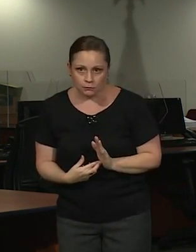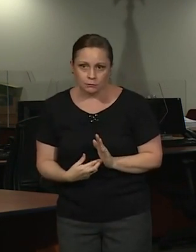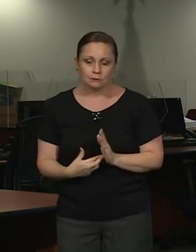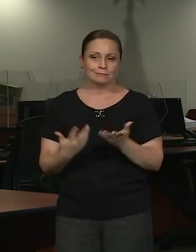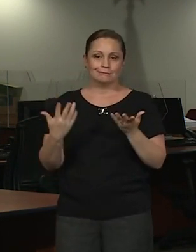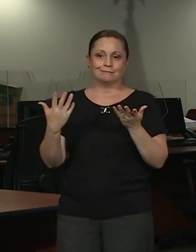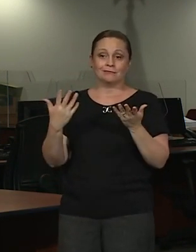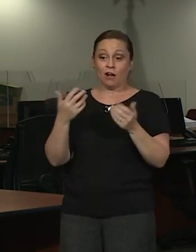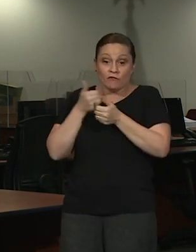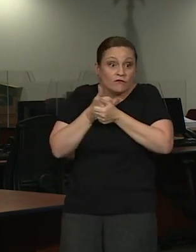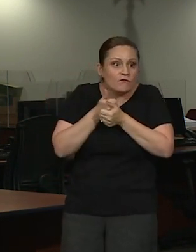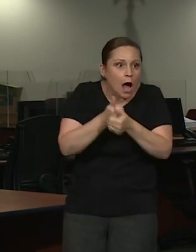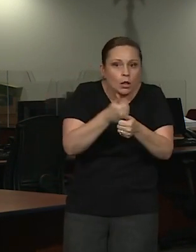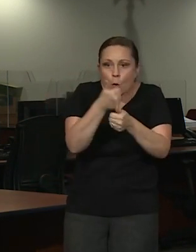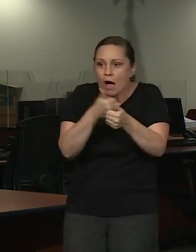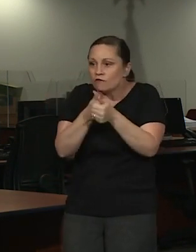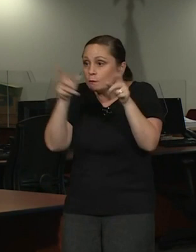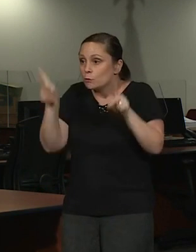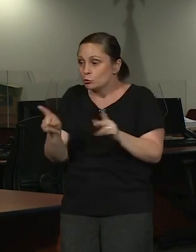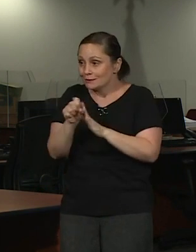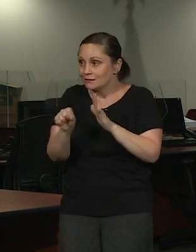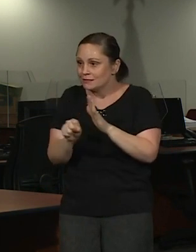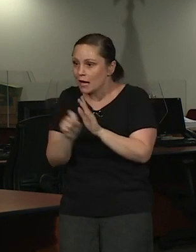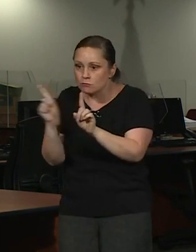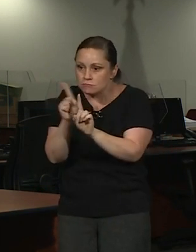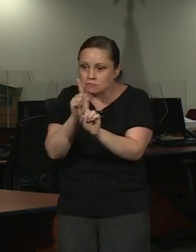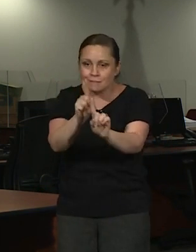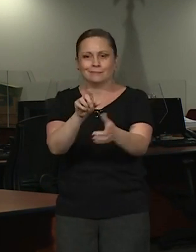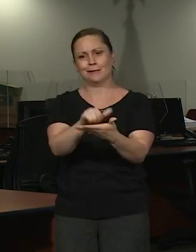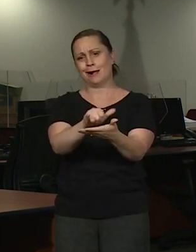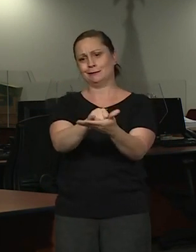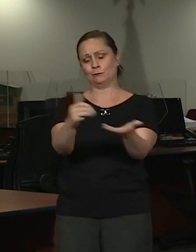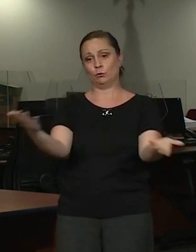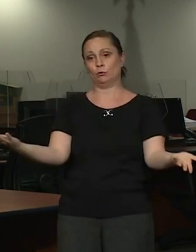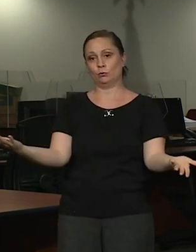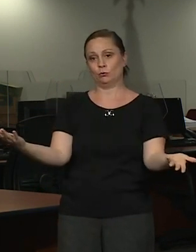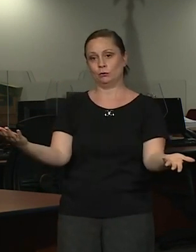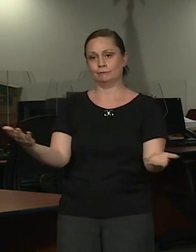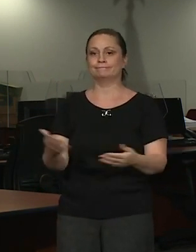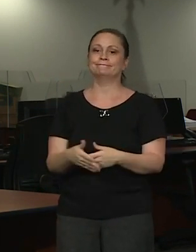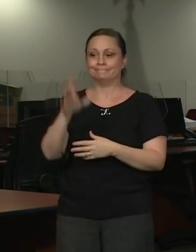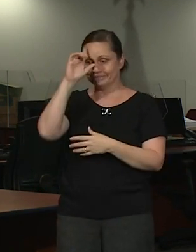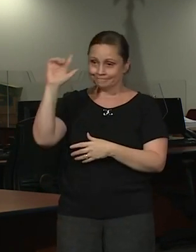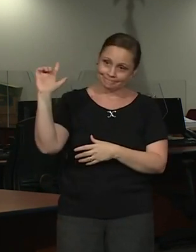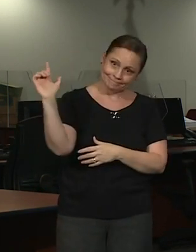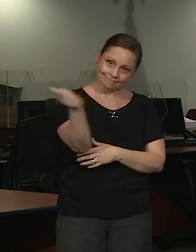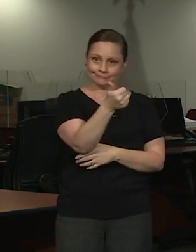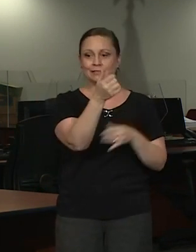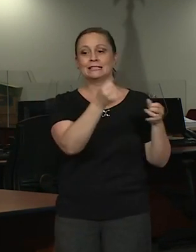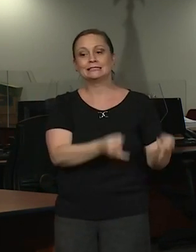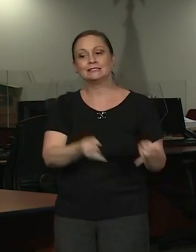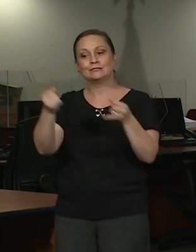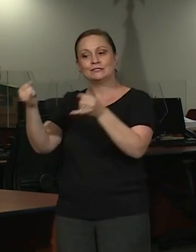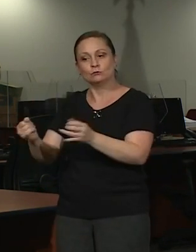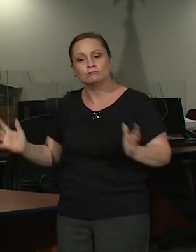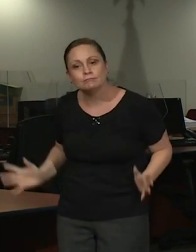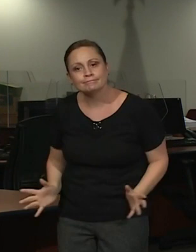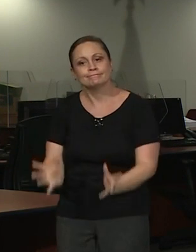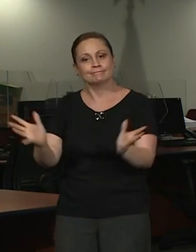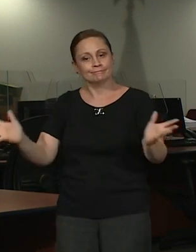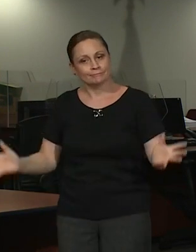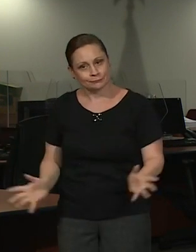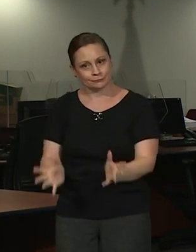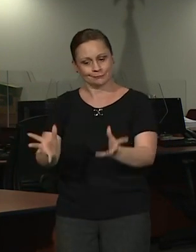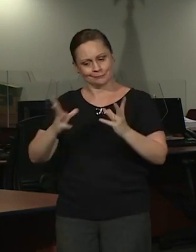state around to be sure that they are following the rules. That is up to the individual. So I would encourage every individual, take it